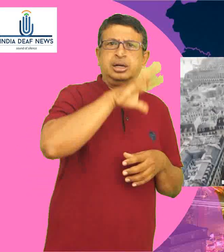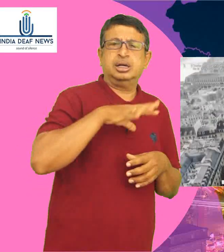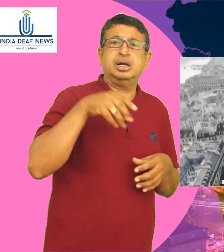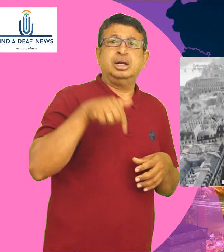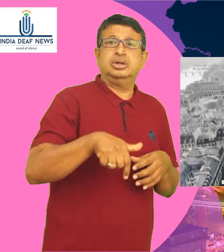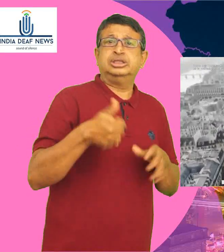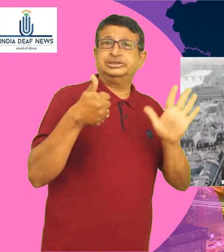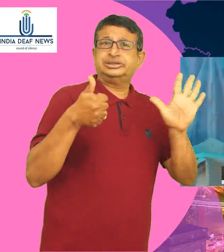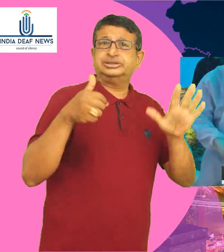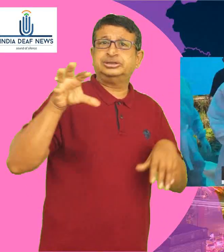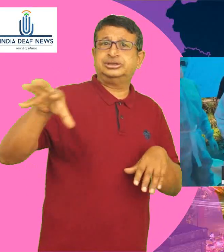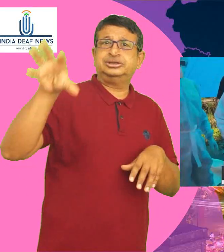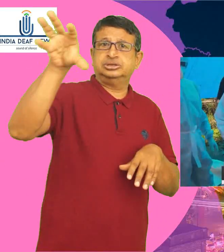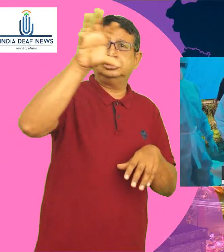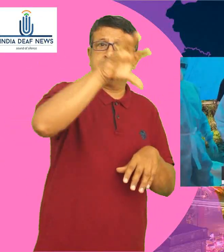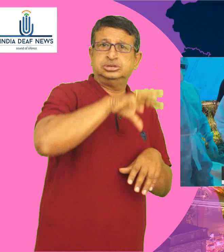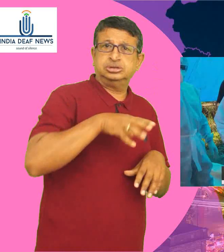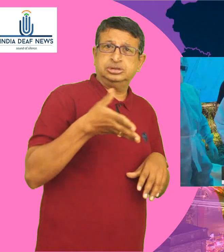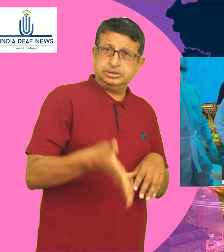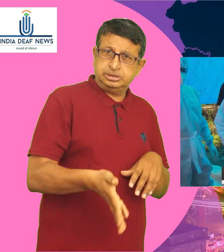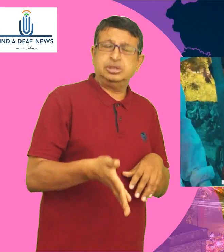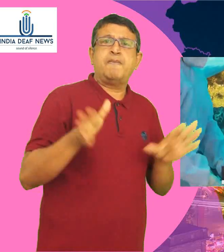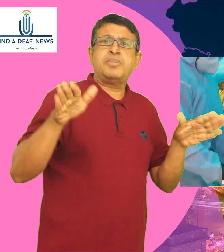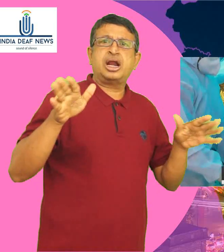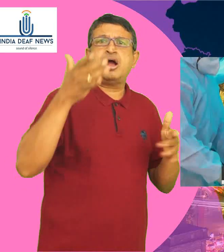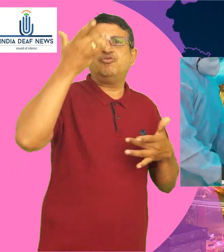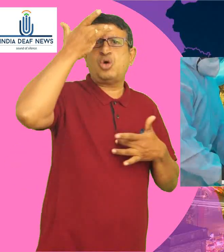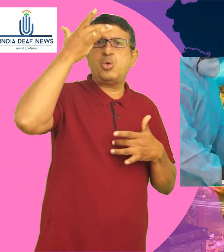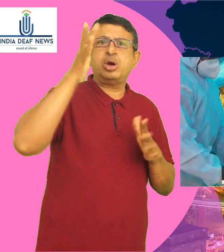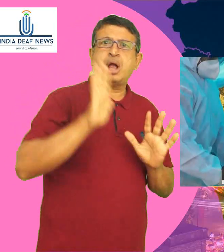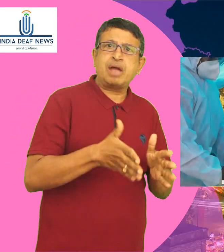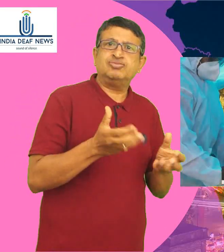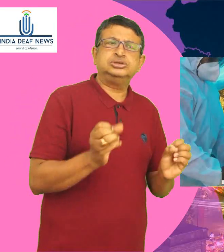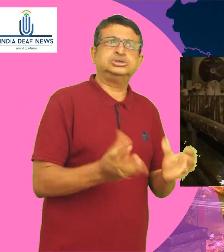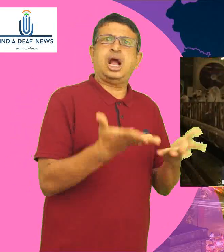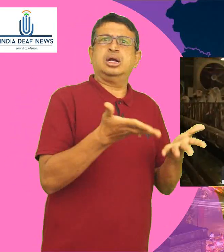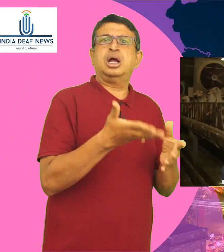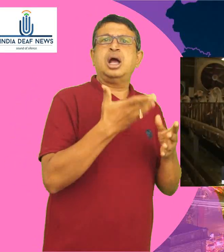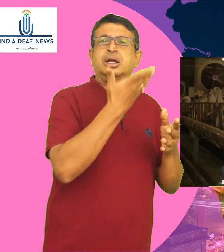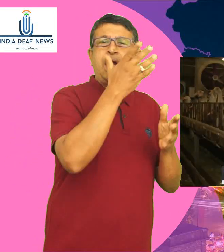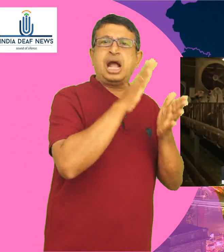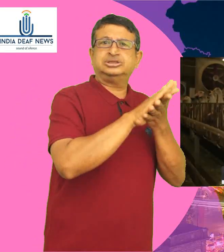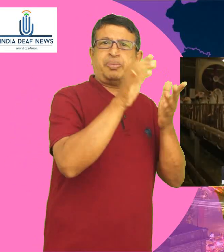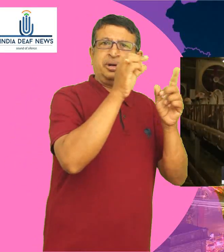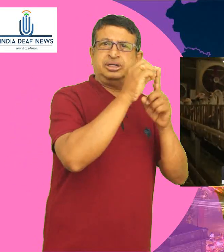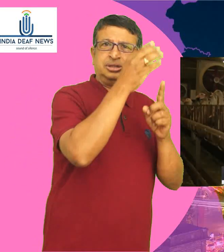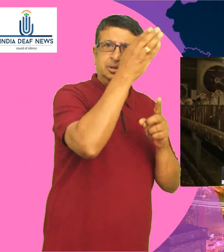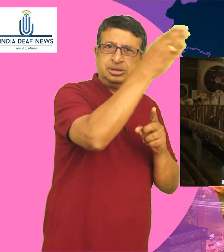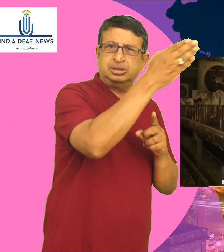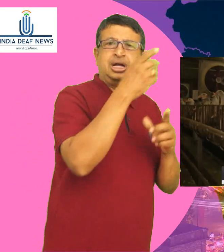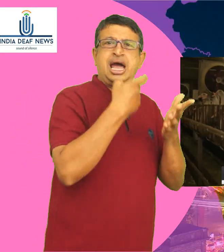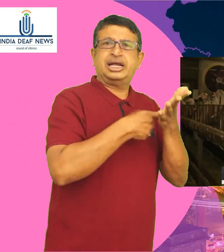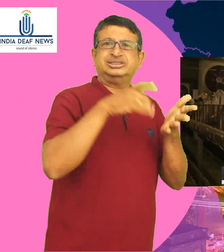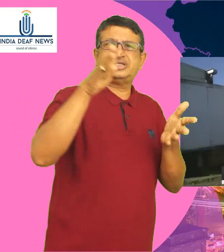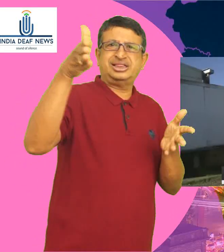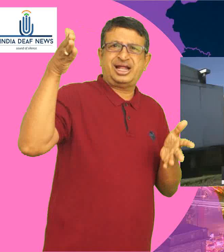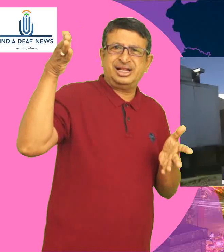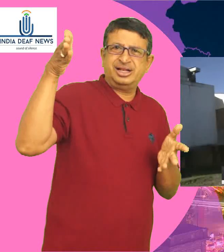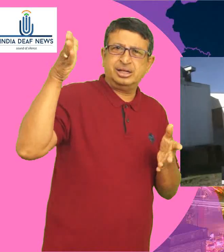flu. Over 400,000 birds have died in India. 20% of Japan's prefectures have been hit.